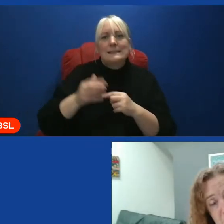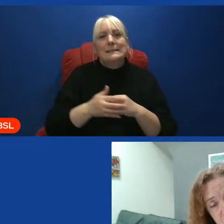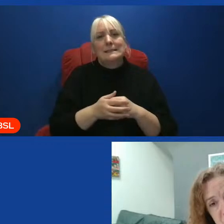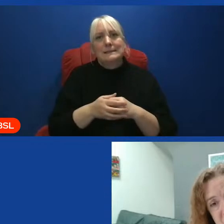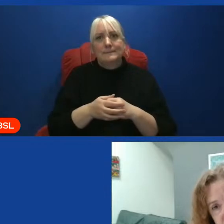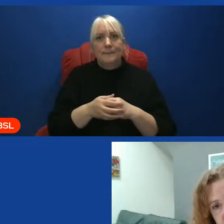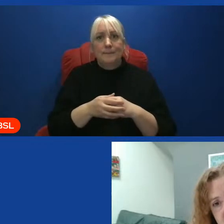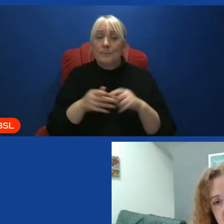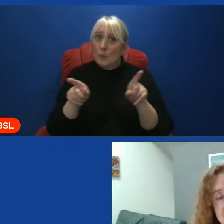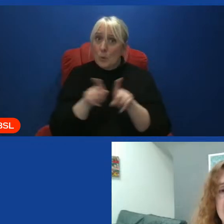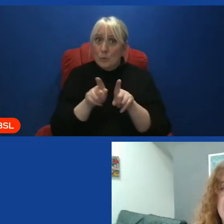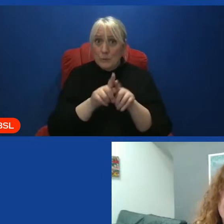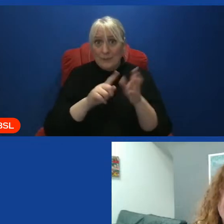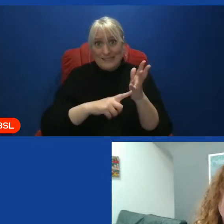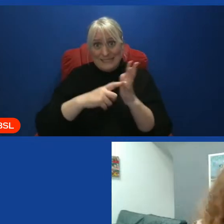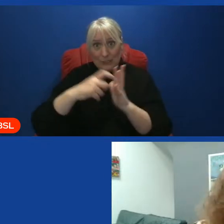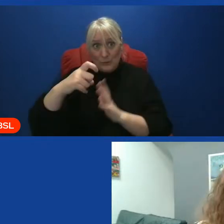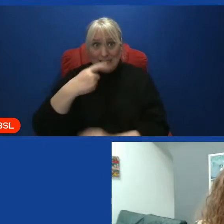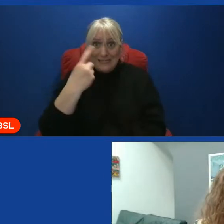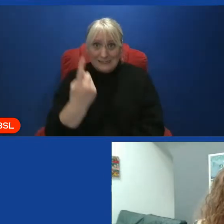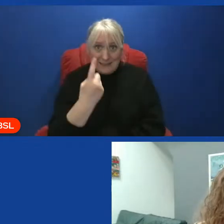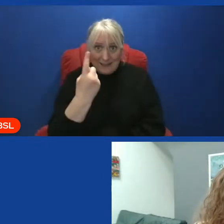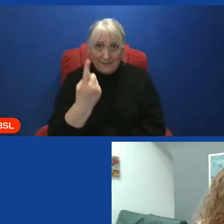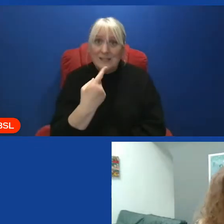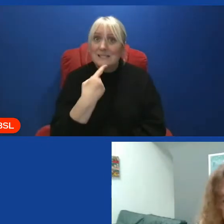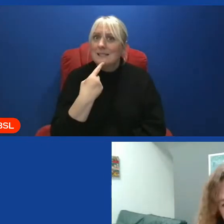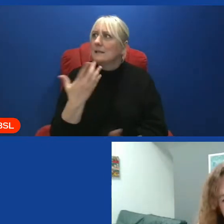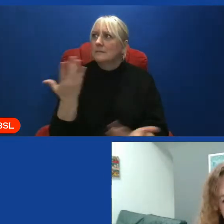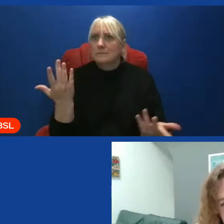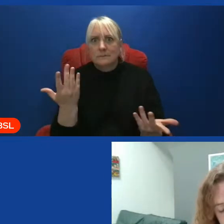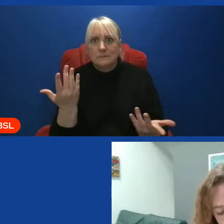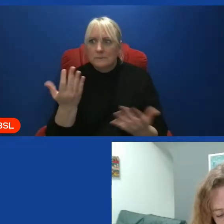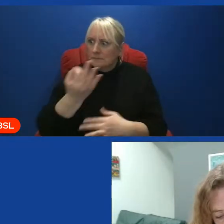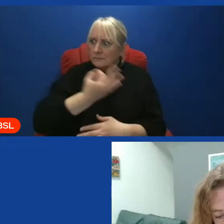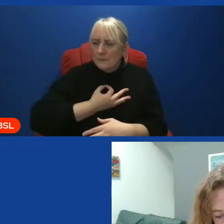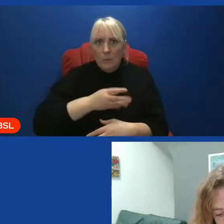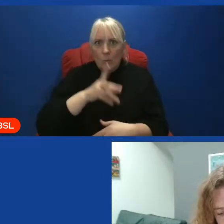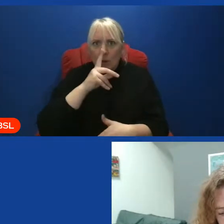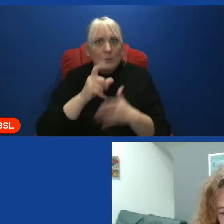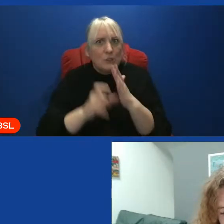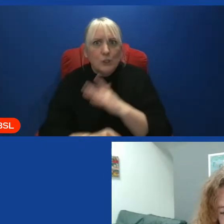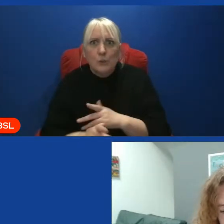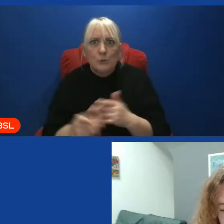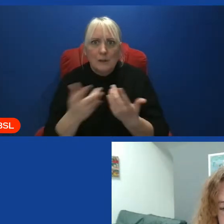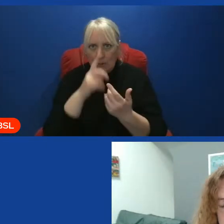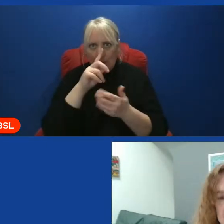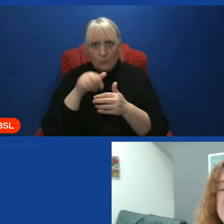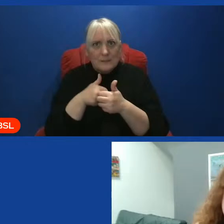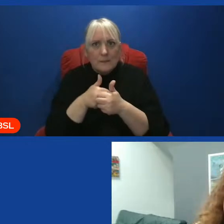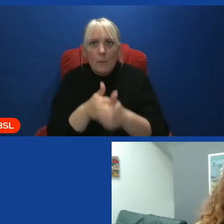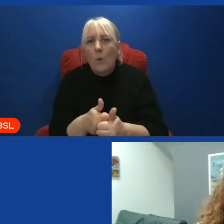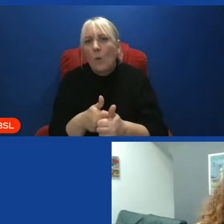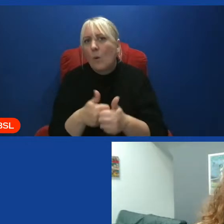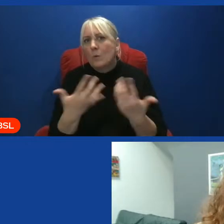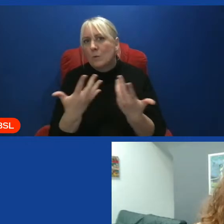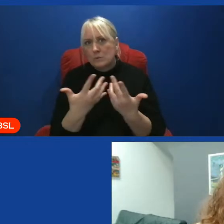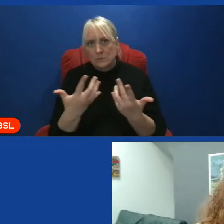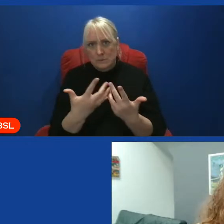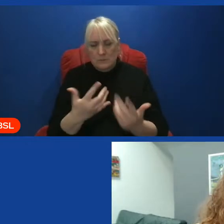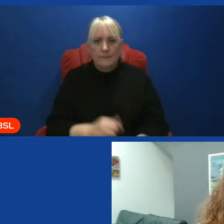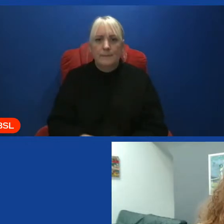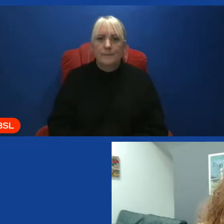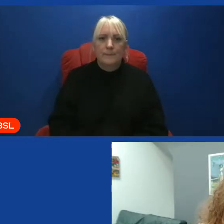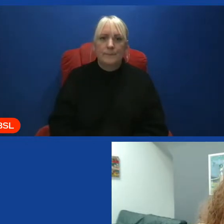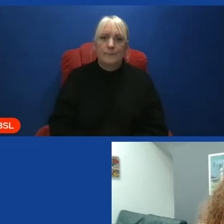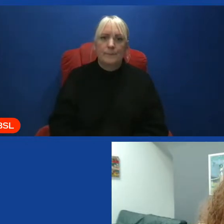also from the TUC itself, saying, you know, what can we do? How can we support you in the campaign? As I say, we have